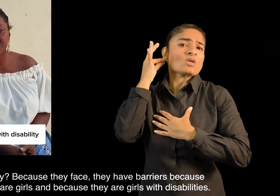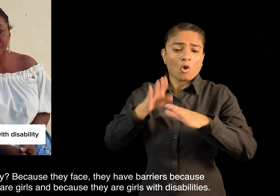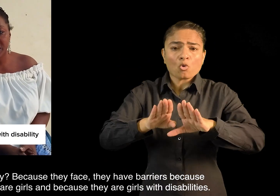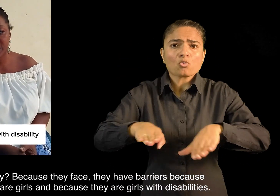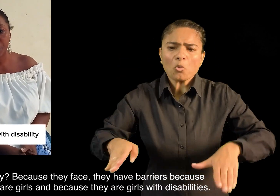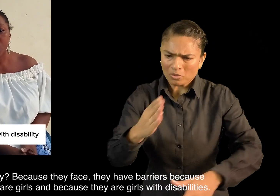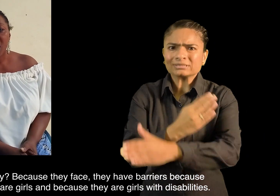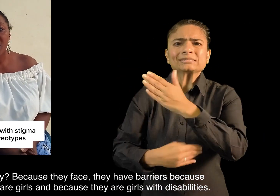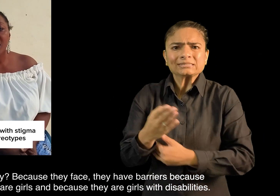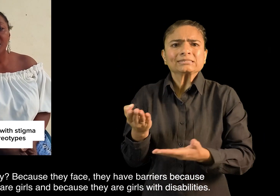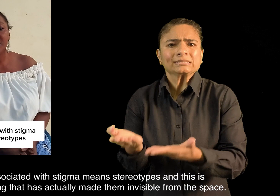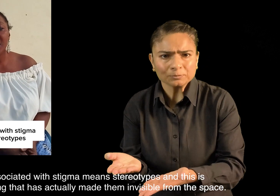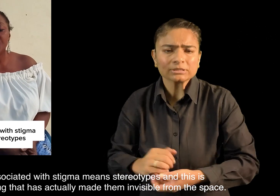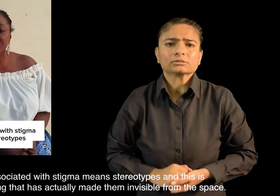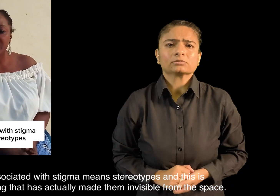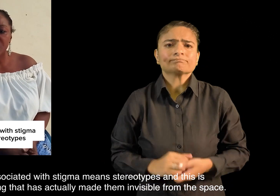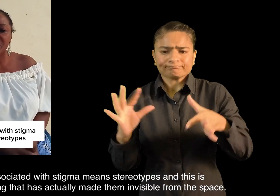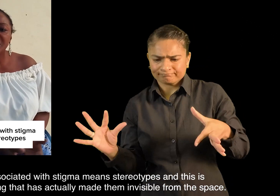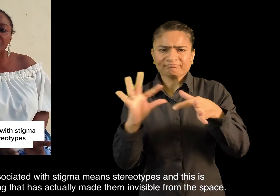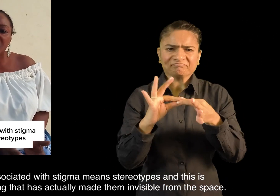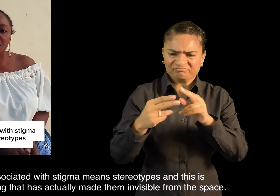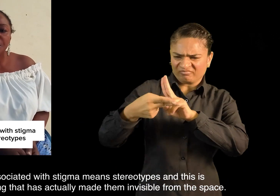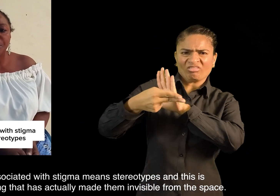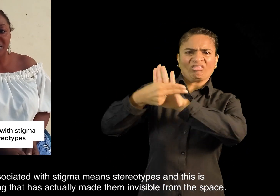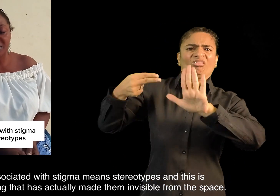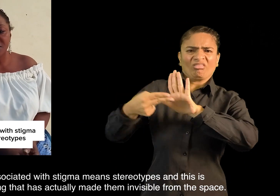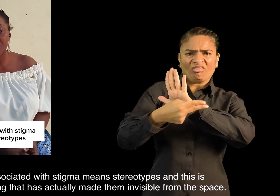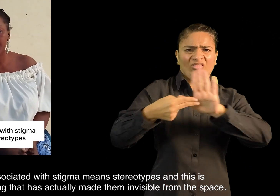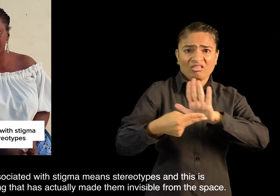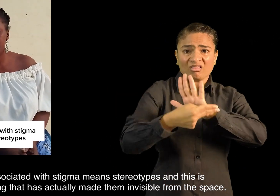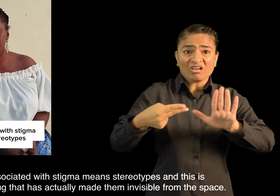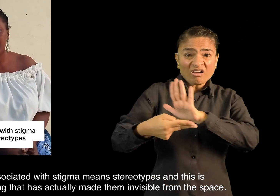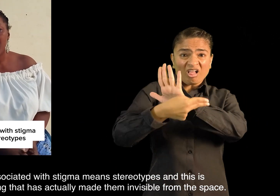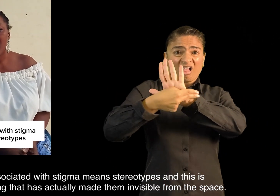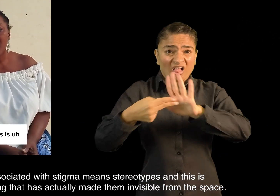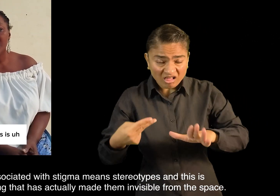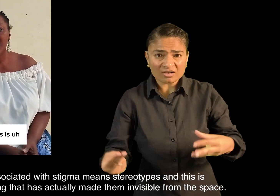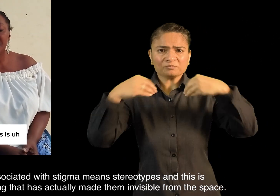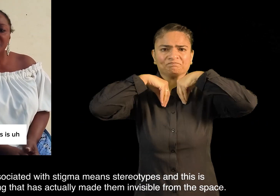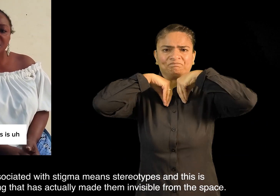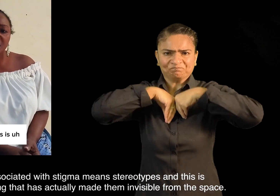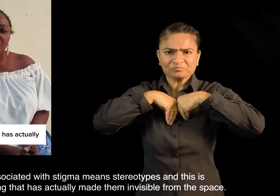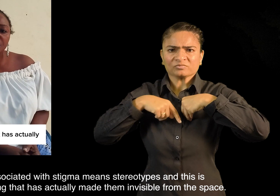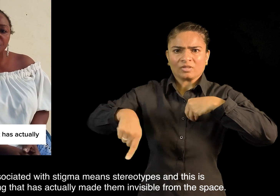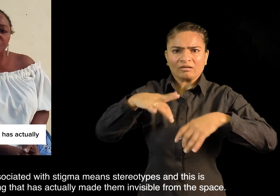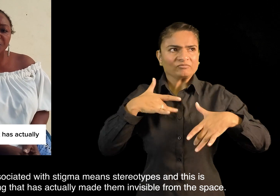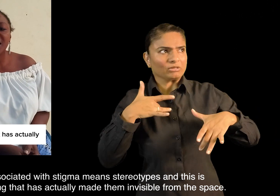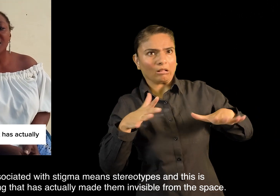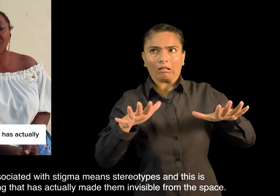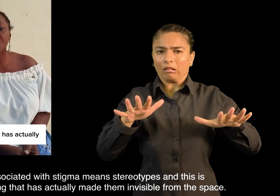with disability. Associated with stigma, myths, stereotypes, and